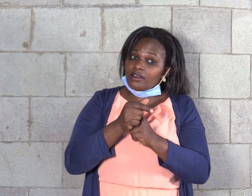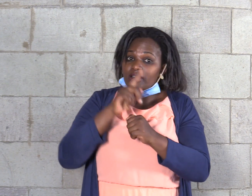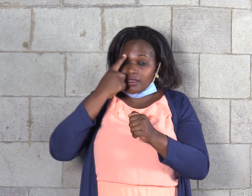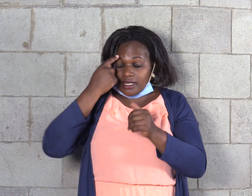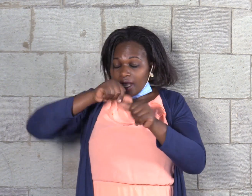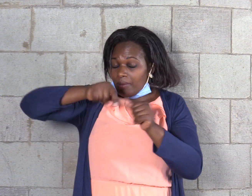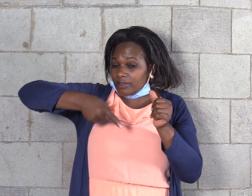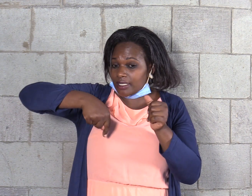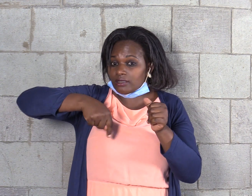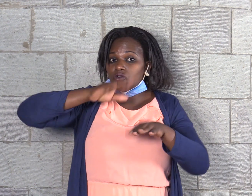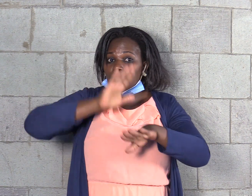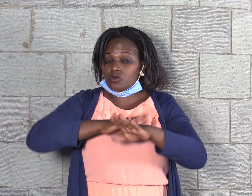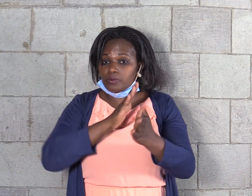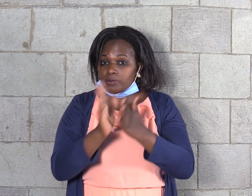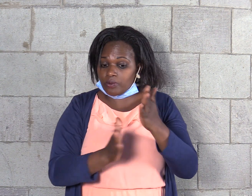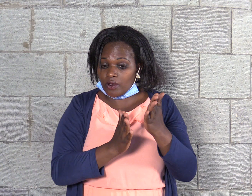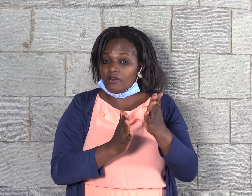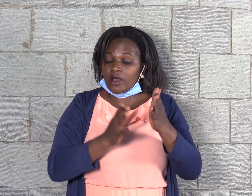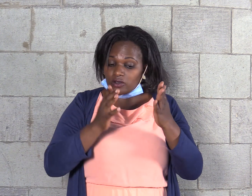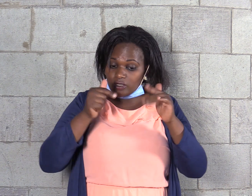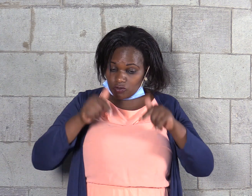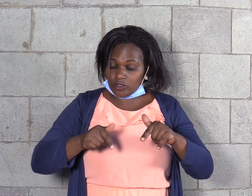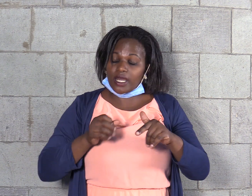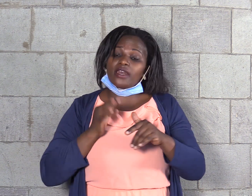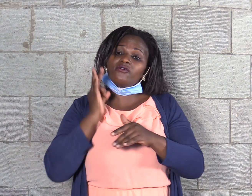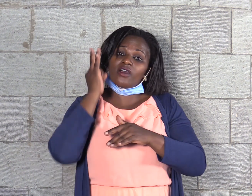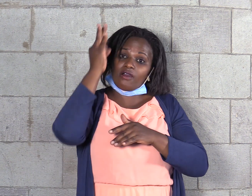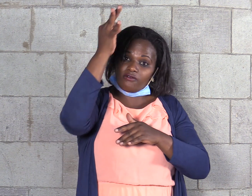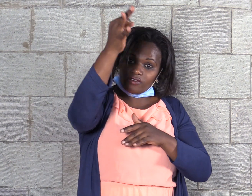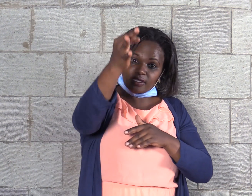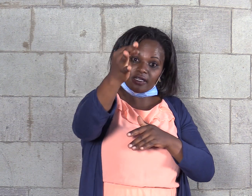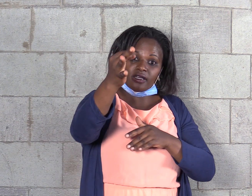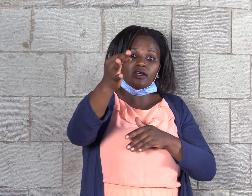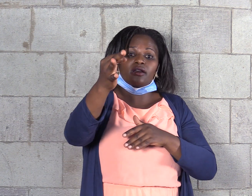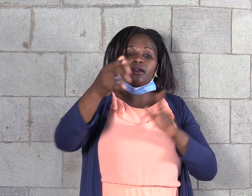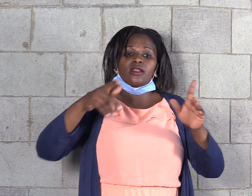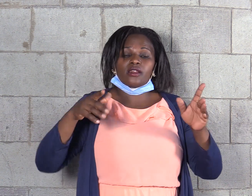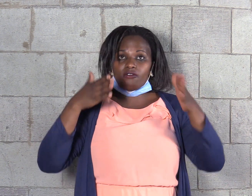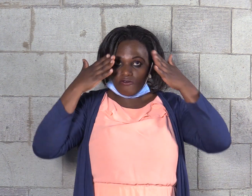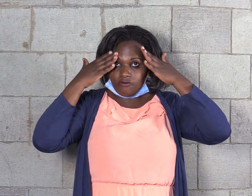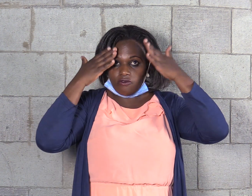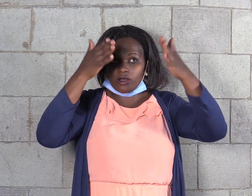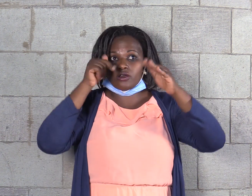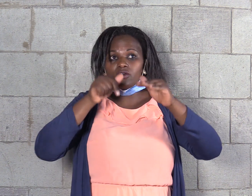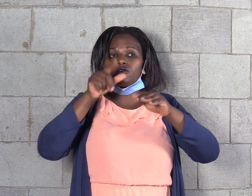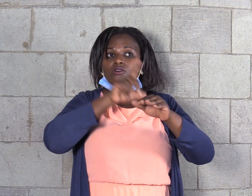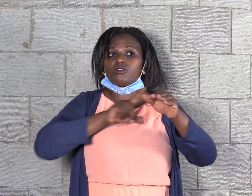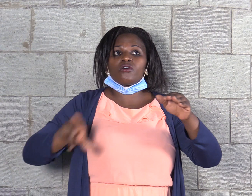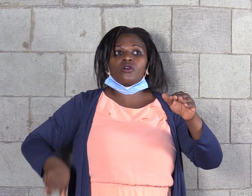He has good plans for us, for our today and even for our future. Let's focus on this Lord, who is a faithful God,